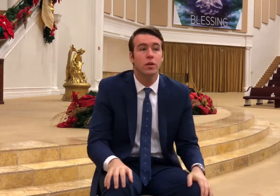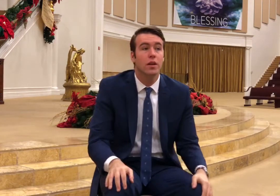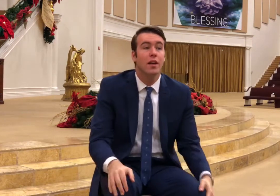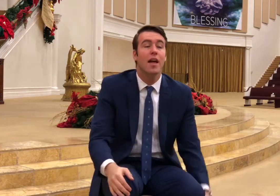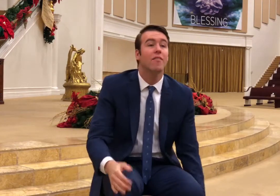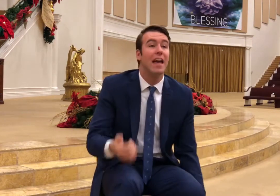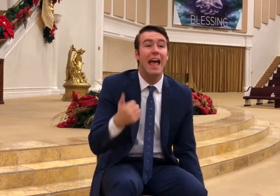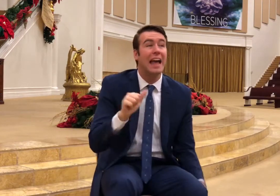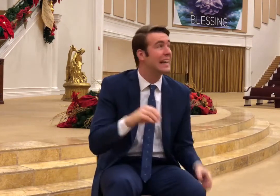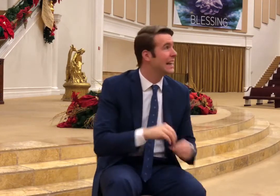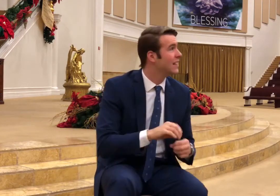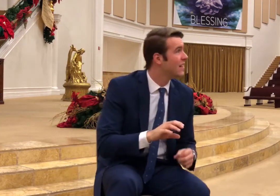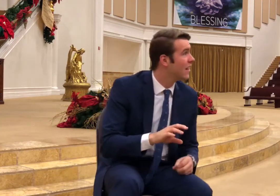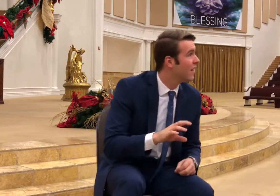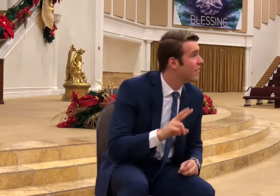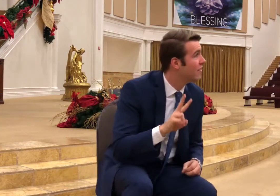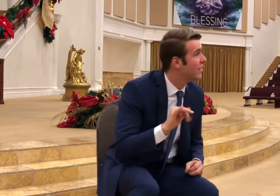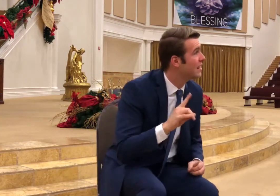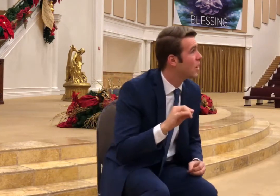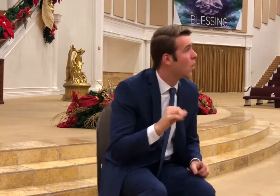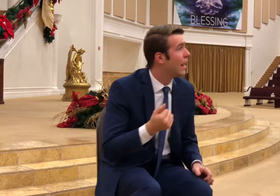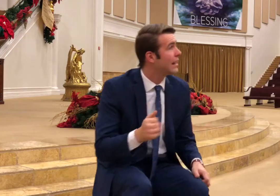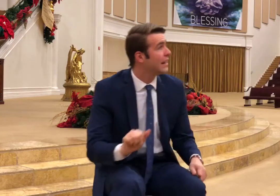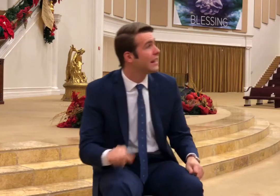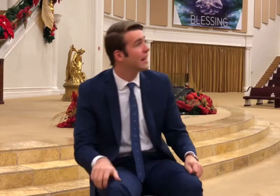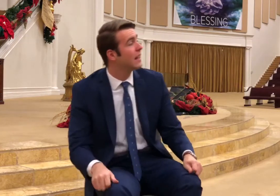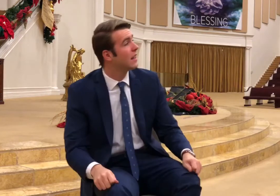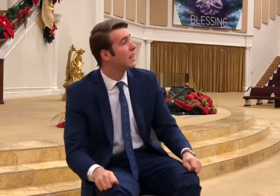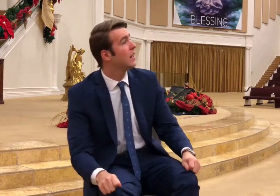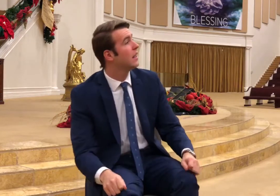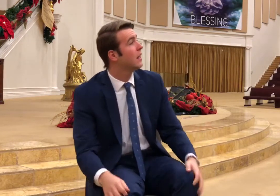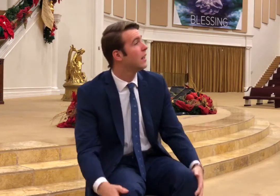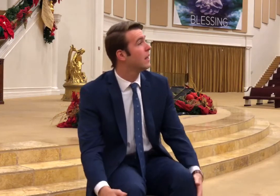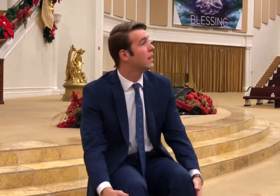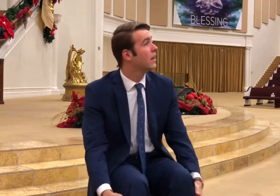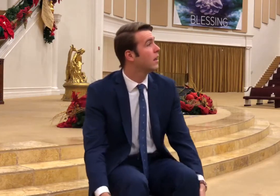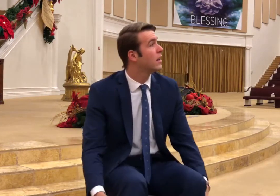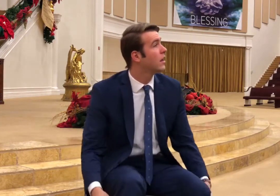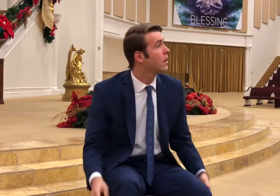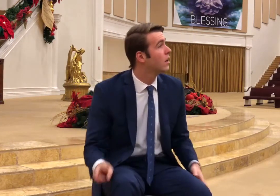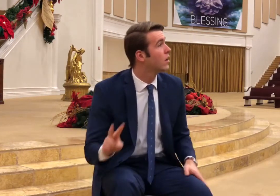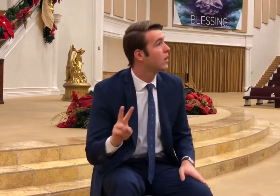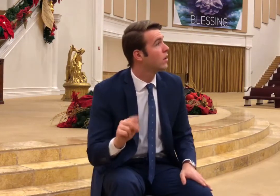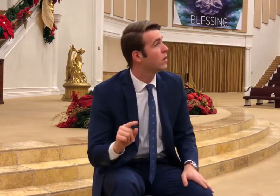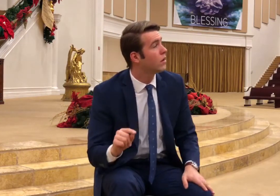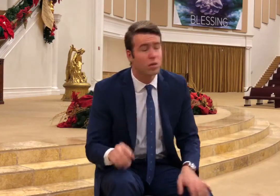of the videos that are there? Okay, what do we got next? Go to the next one.